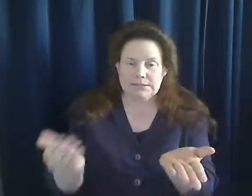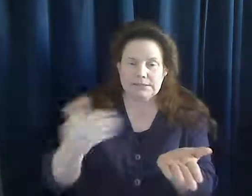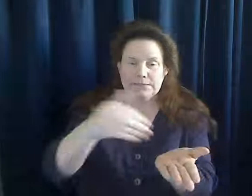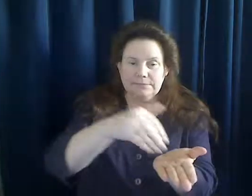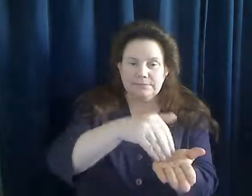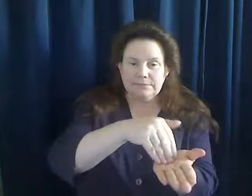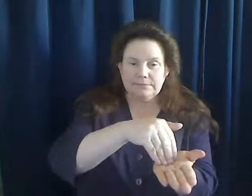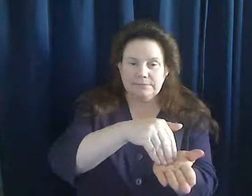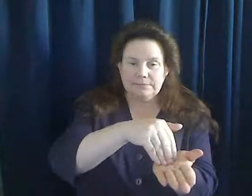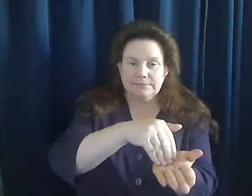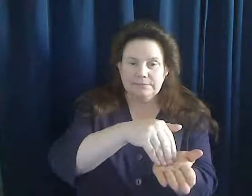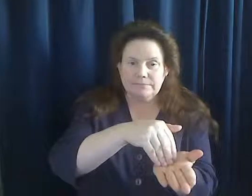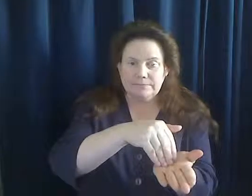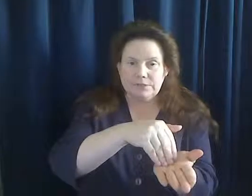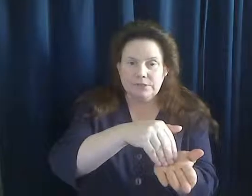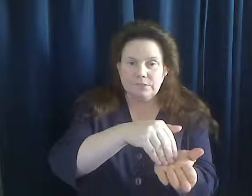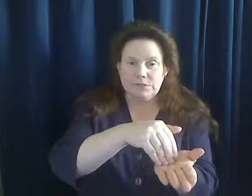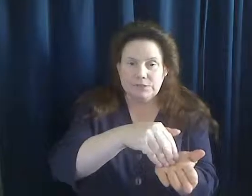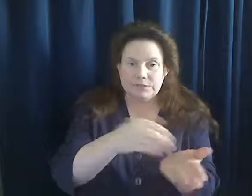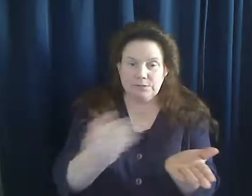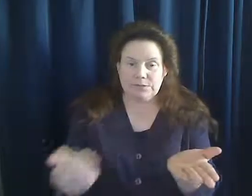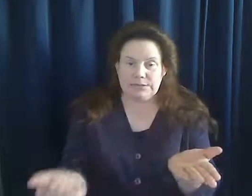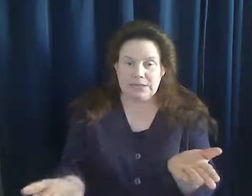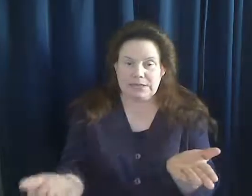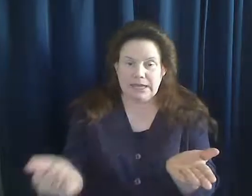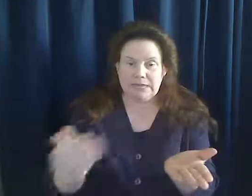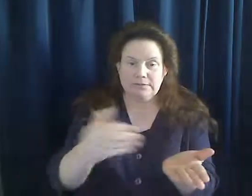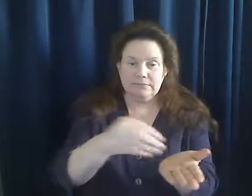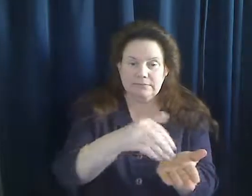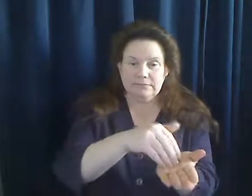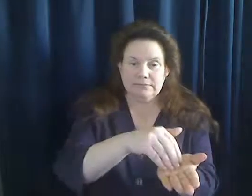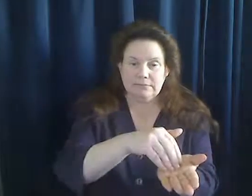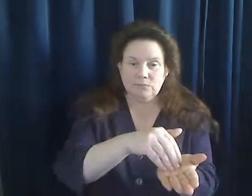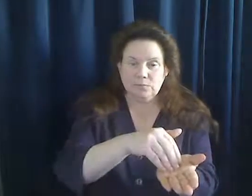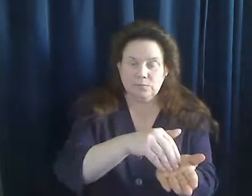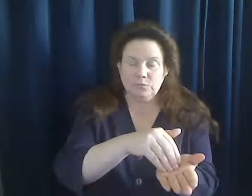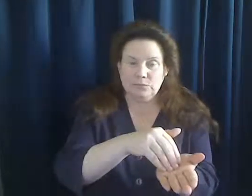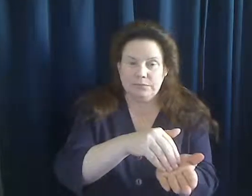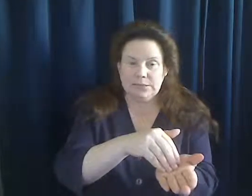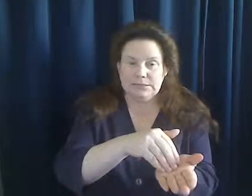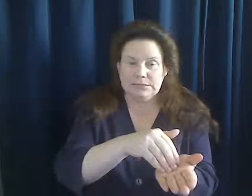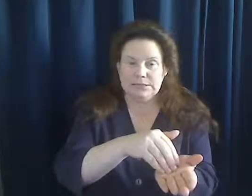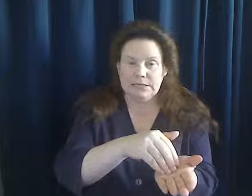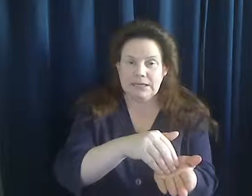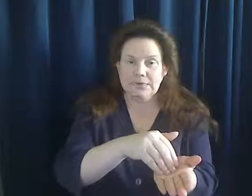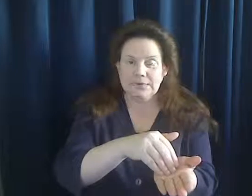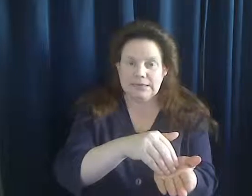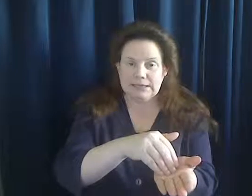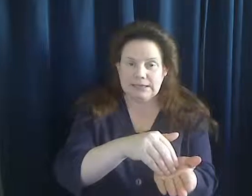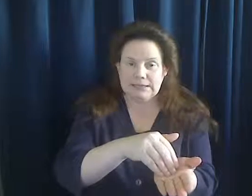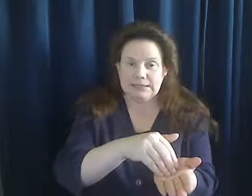Repeat, which also means again. Repeat,